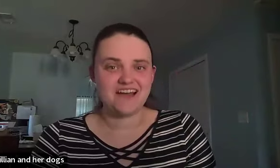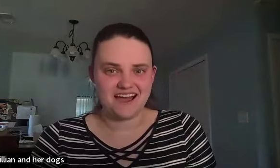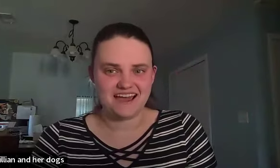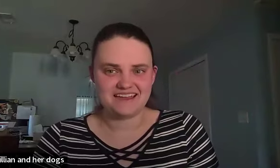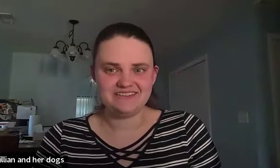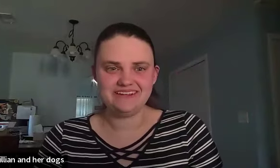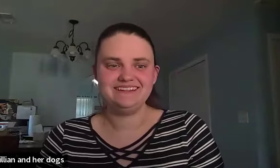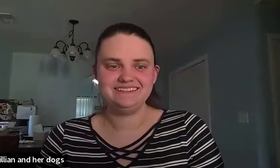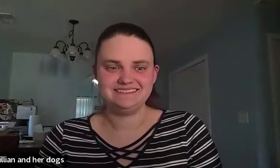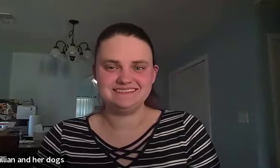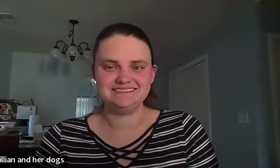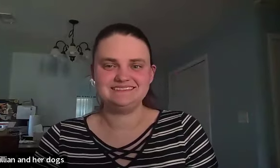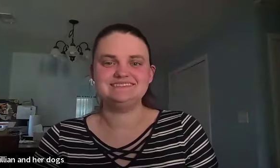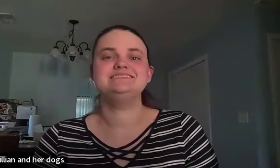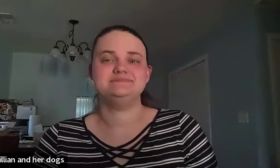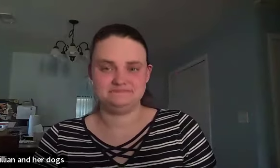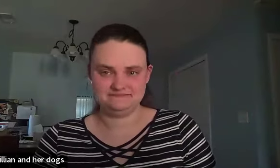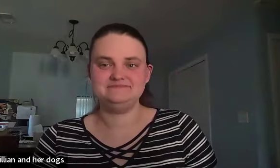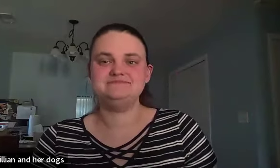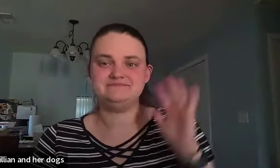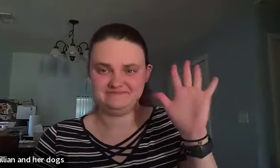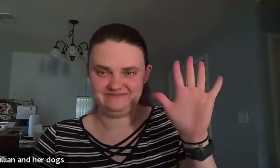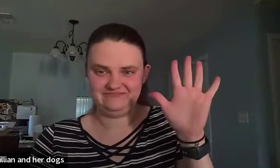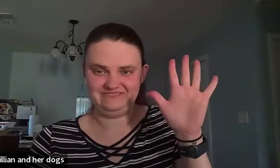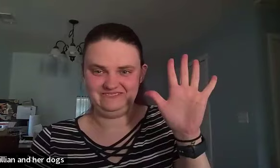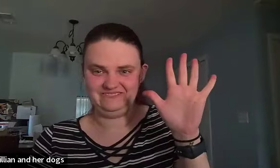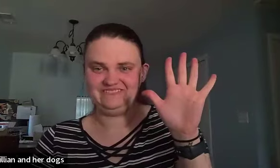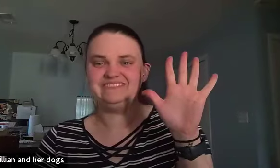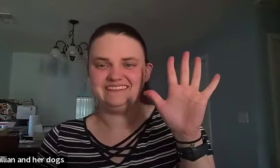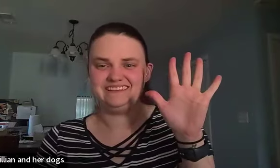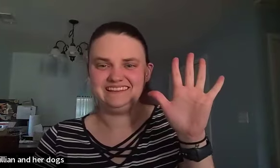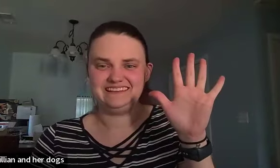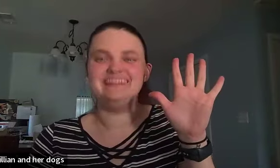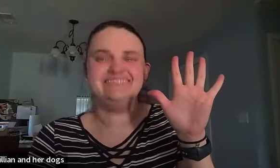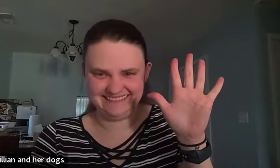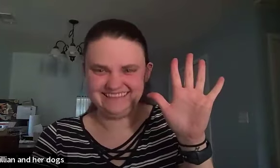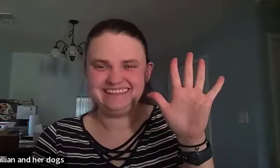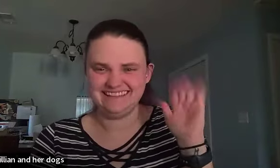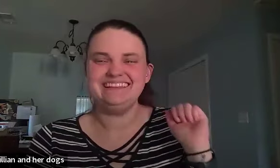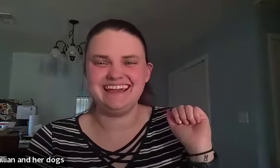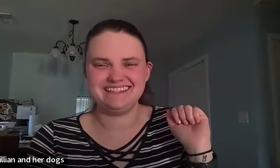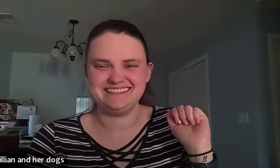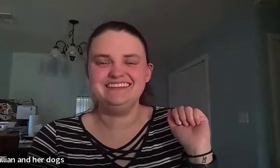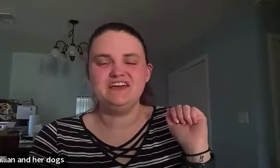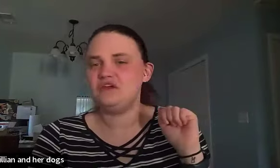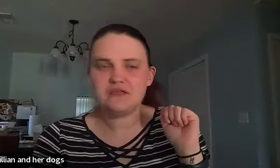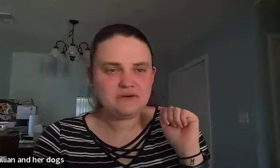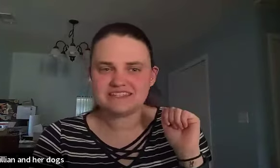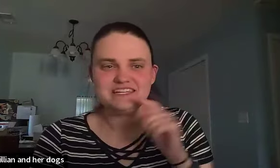5. Yes. The only one that's